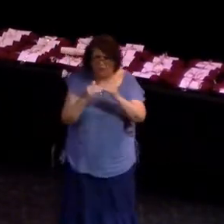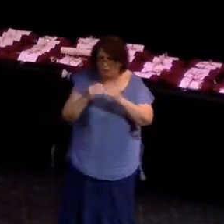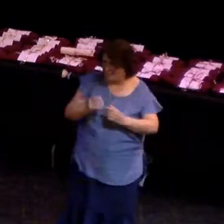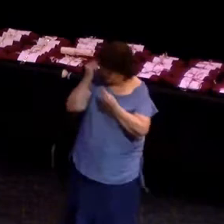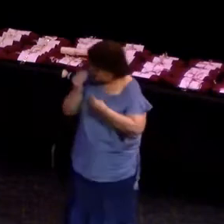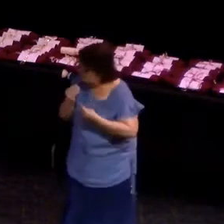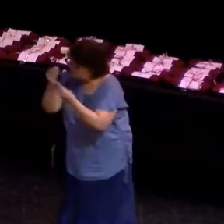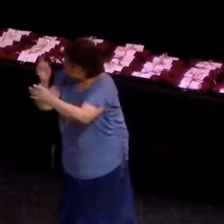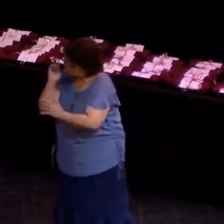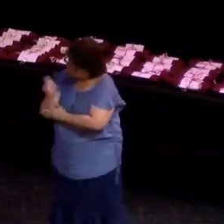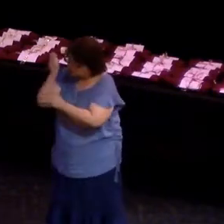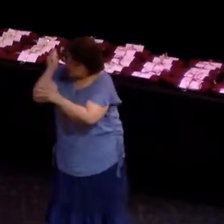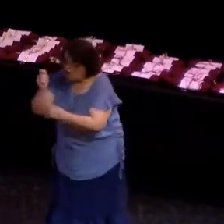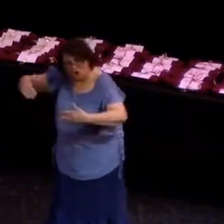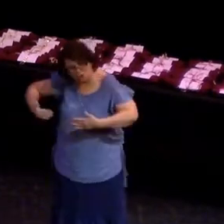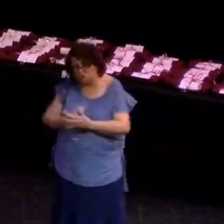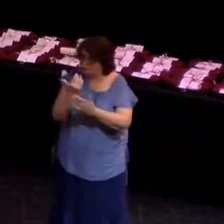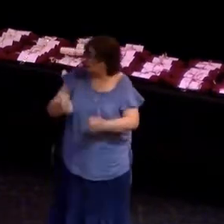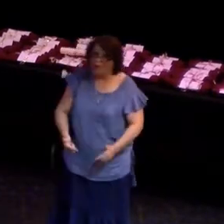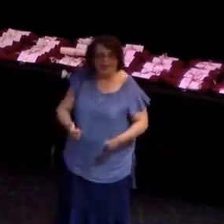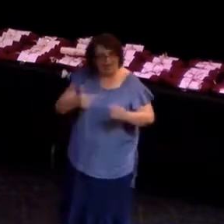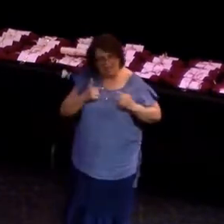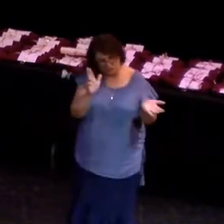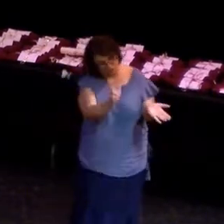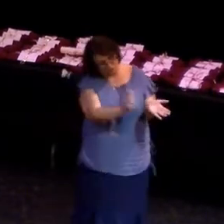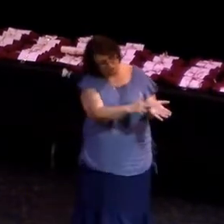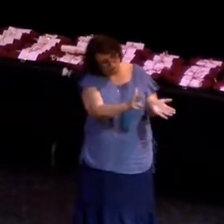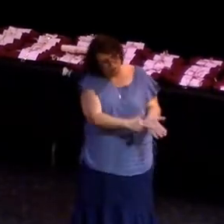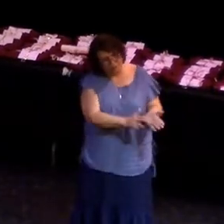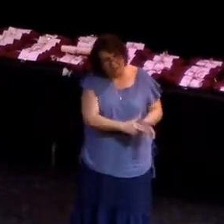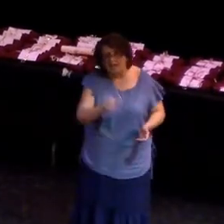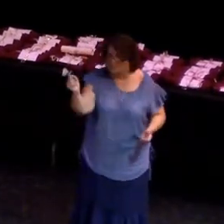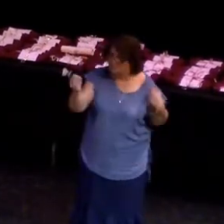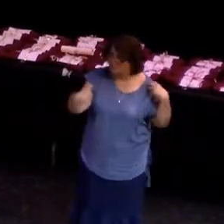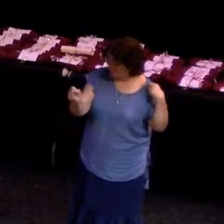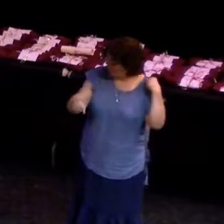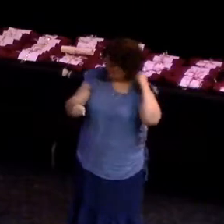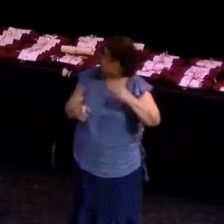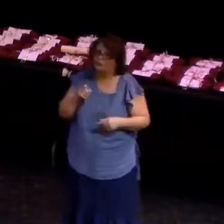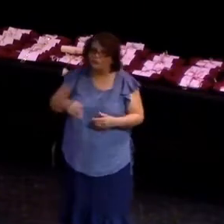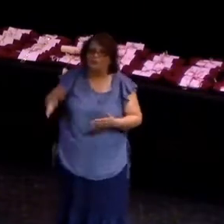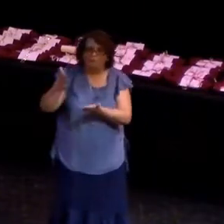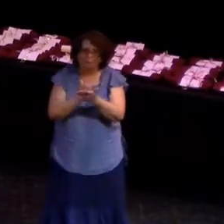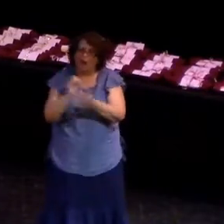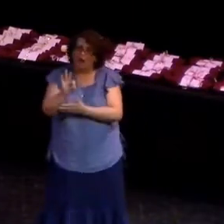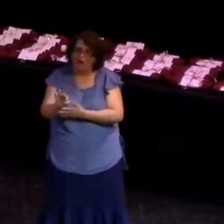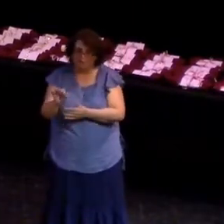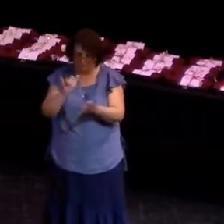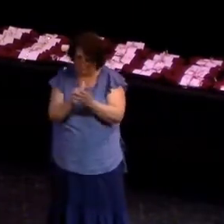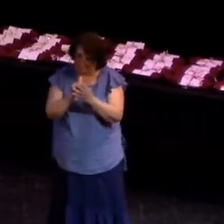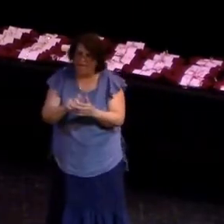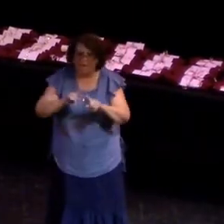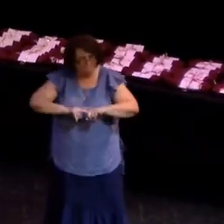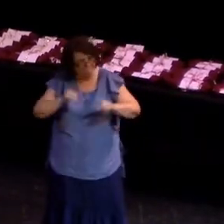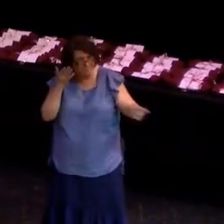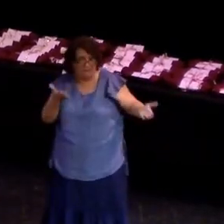it's official. A whole new life, just sign your initials. Grab a stock in the matter, you're just part of their vision. Maybe you're a